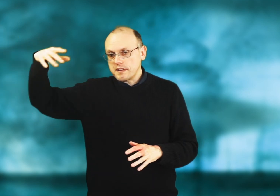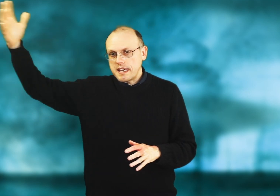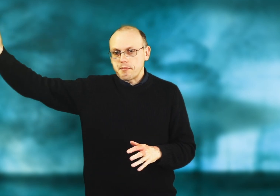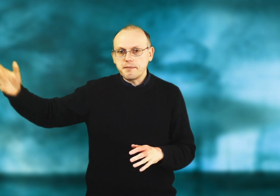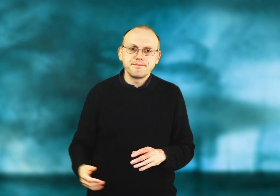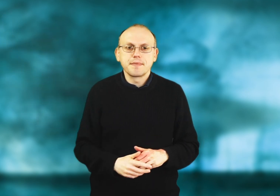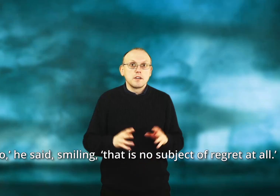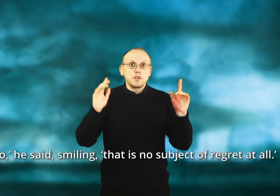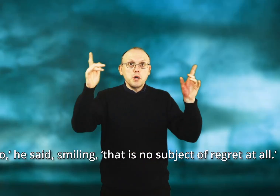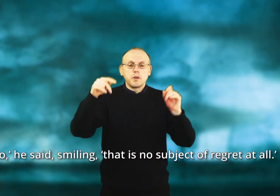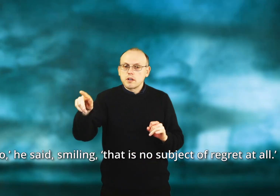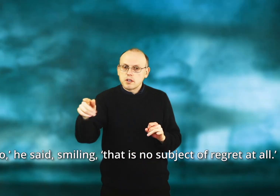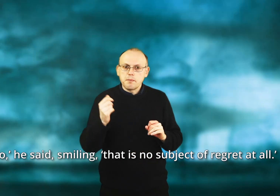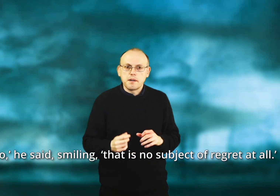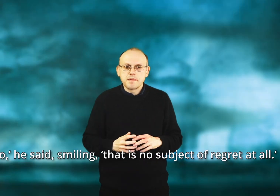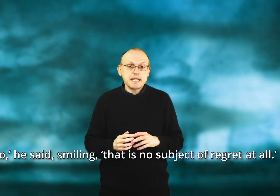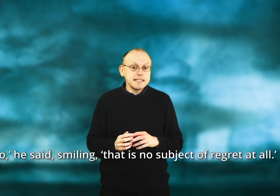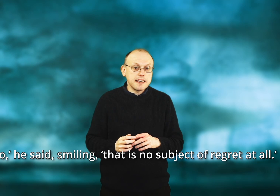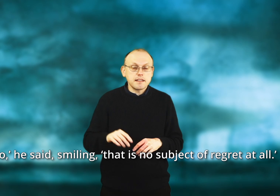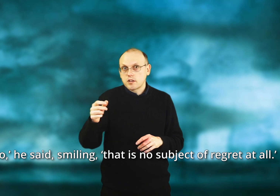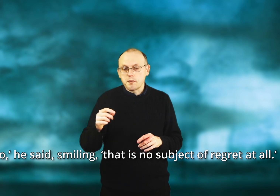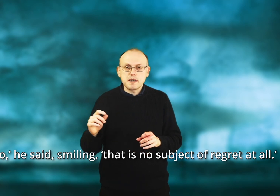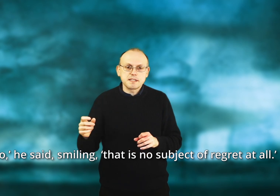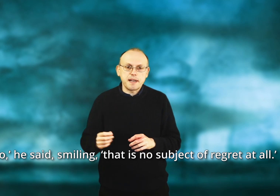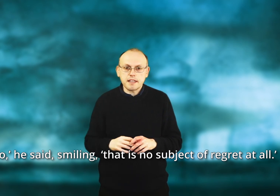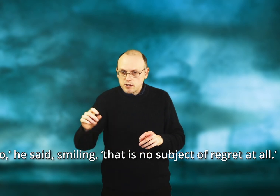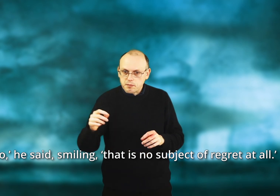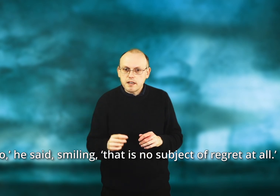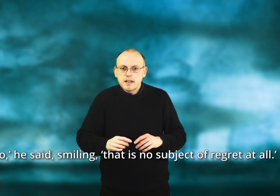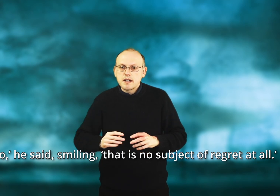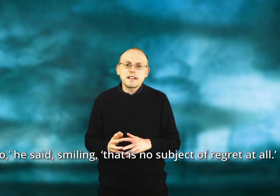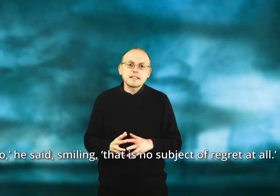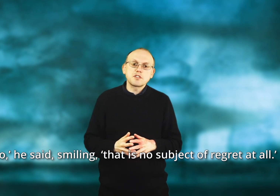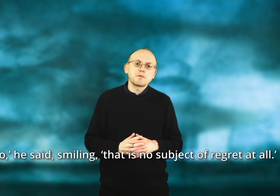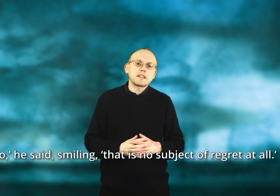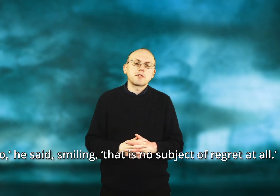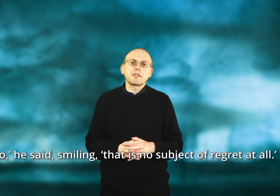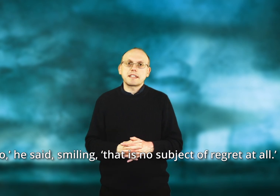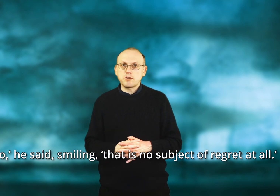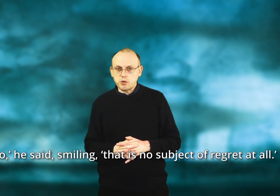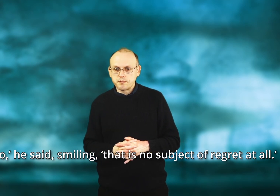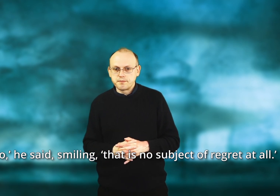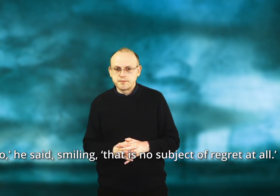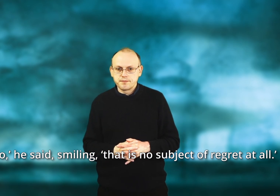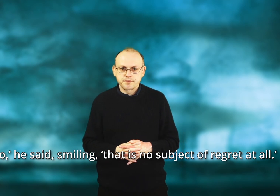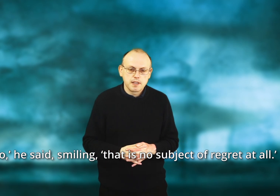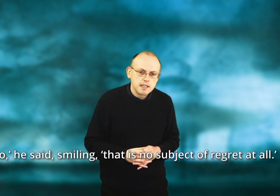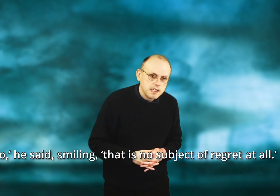Emma. No, comma. He said, comma, smiling, comma, that is no subject of regret at all. Now